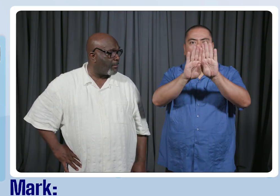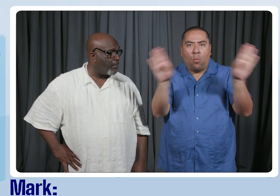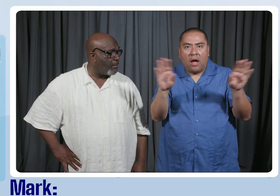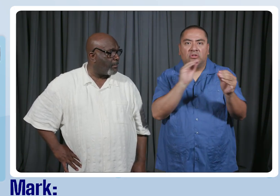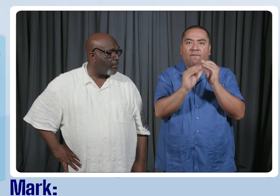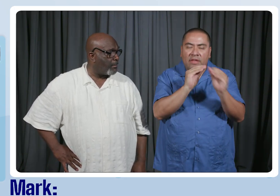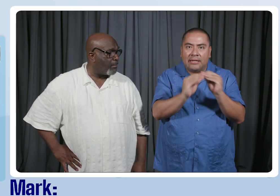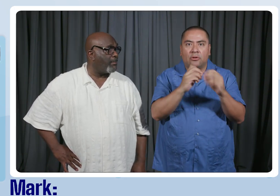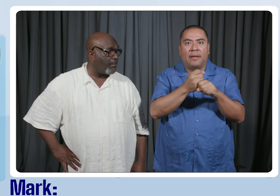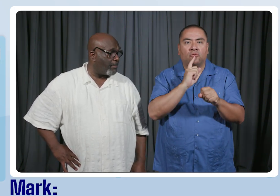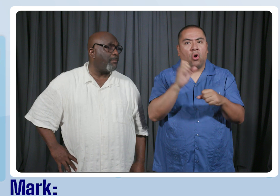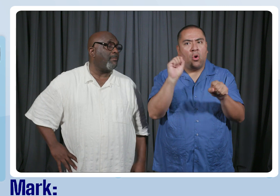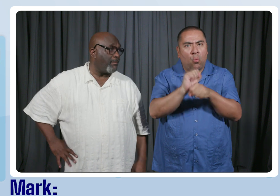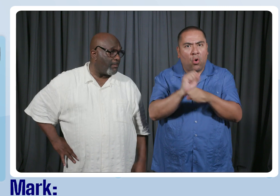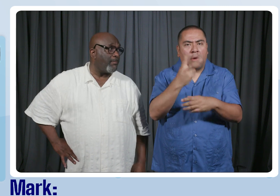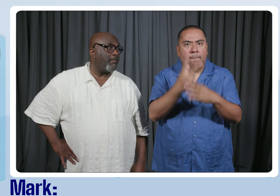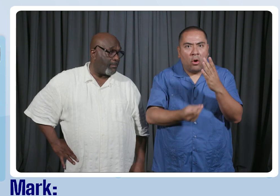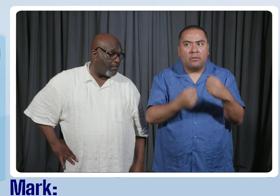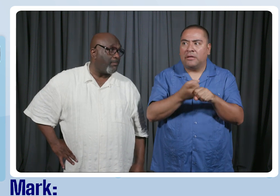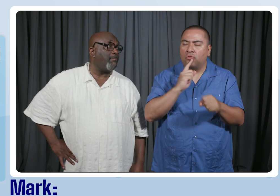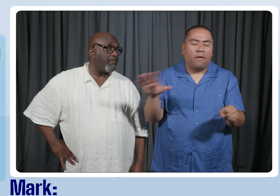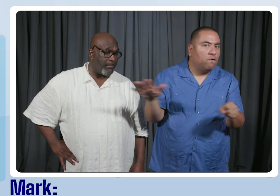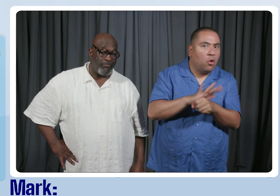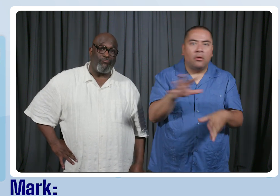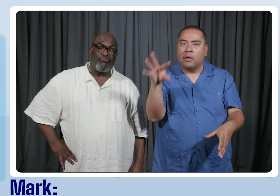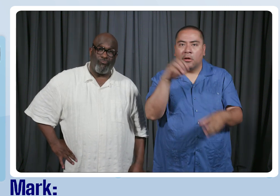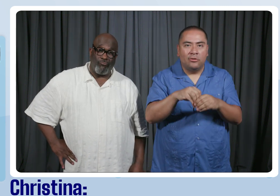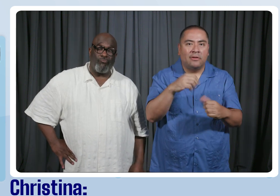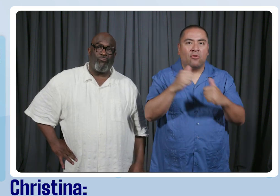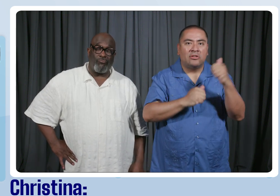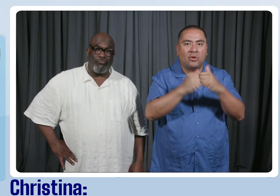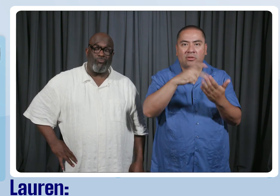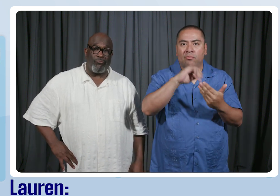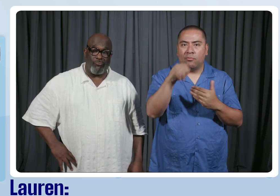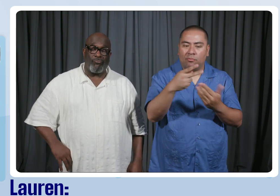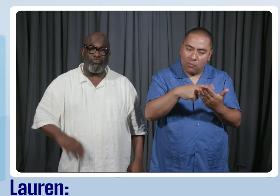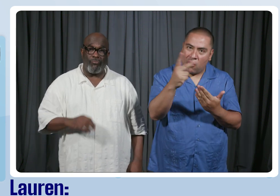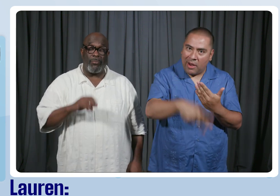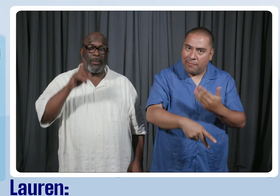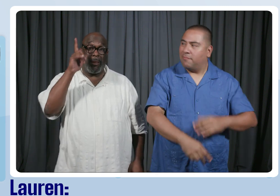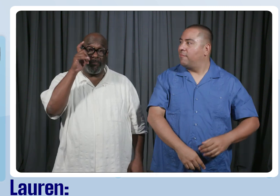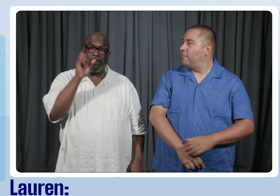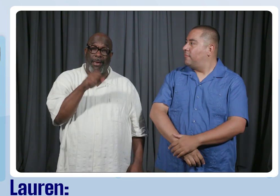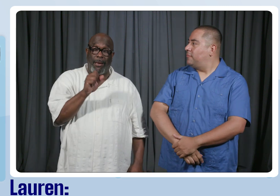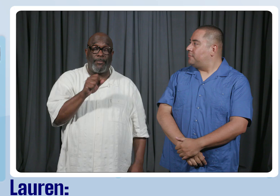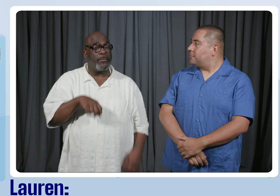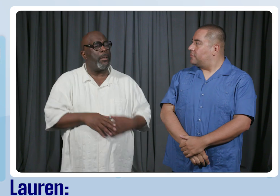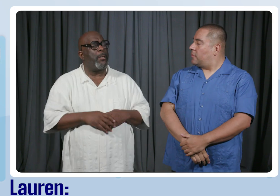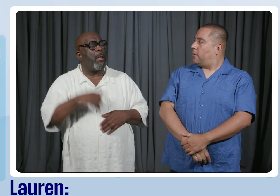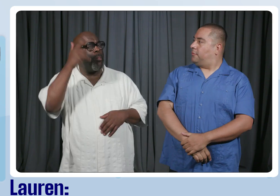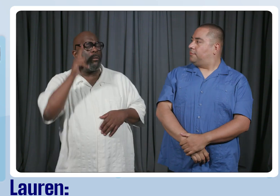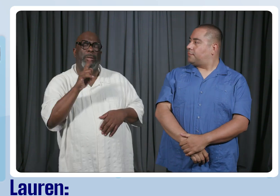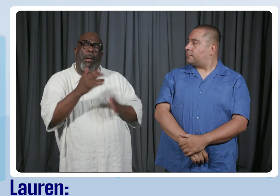the nice stuff too. So it's fully inclusive construction program. Yeah. What about for before